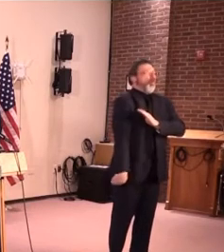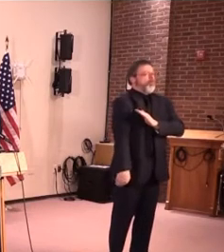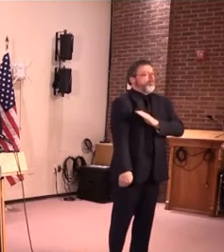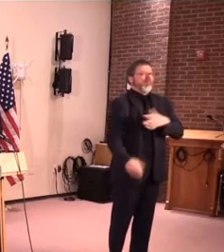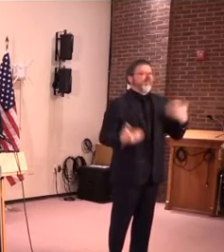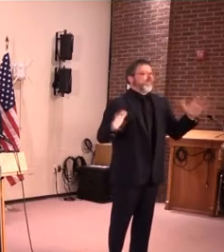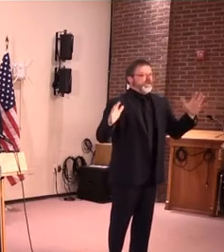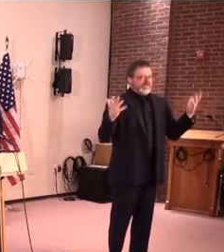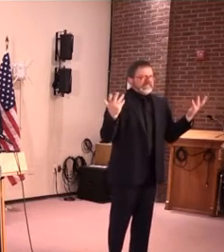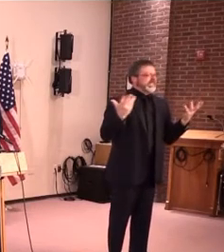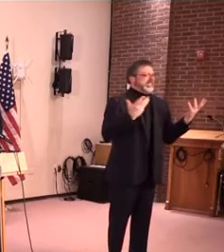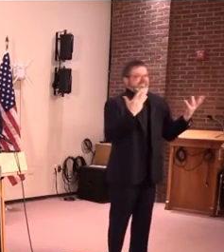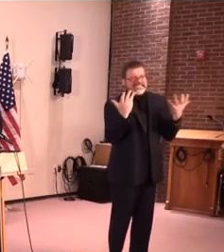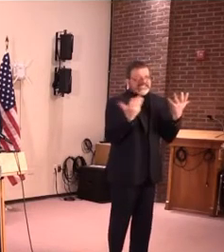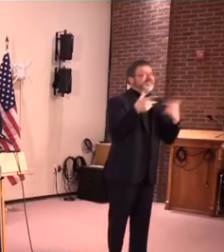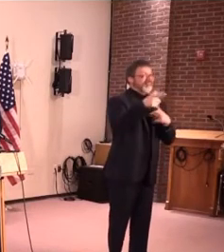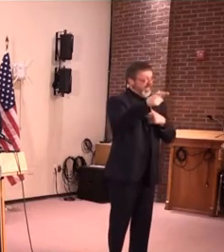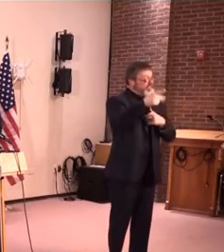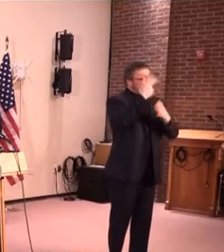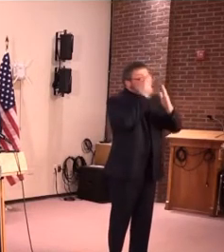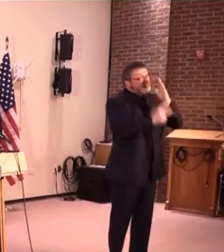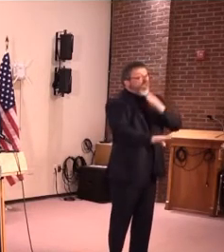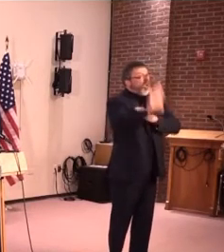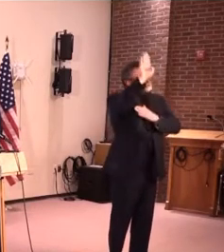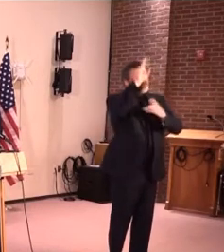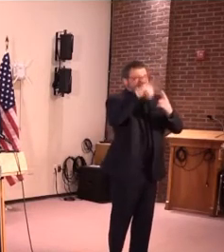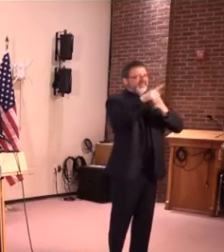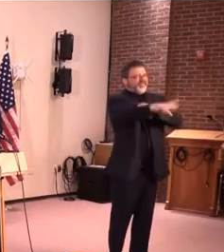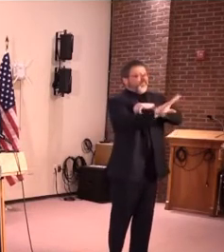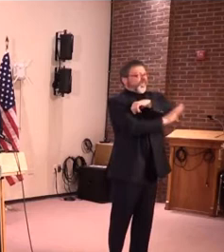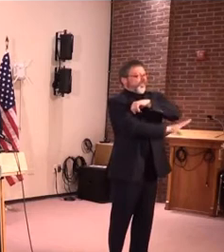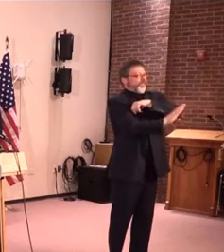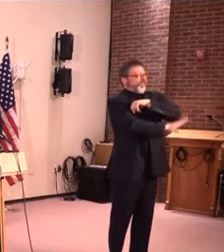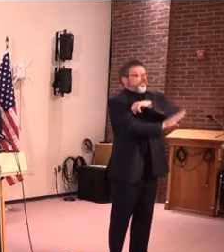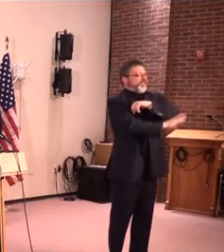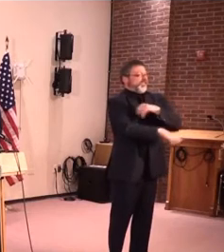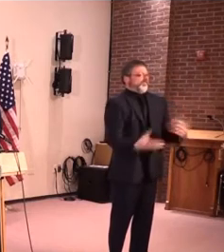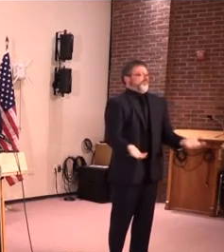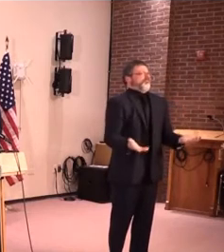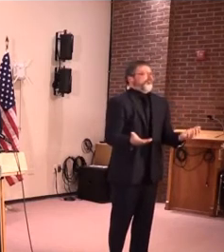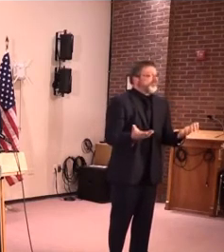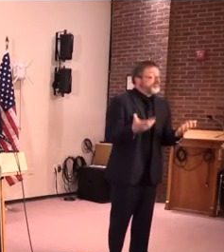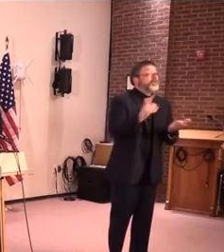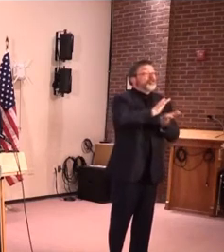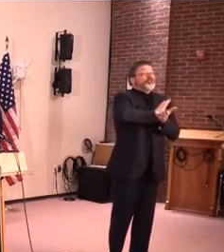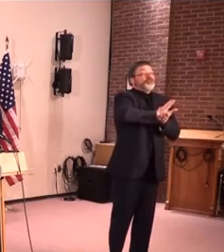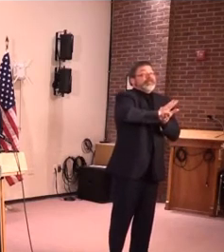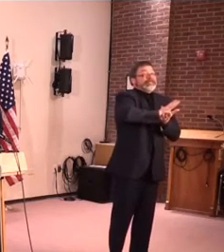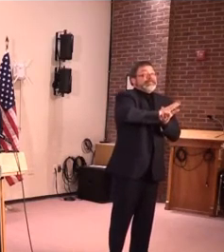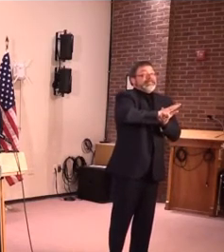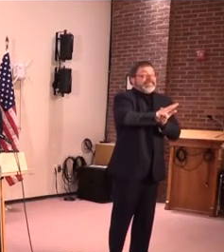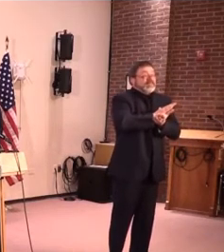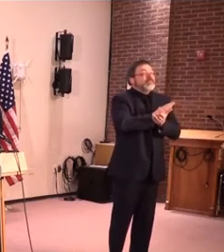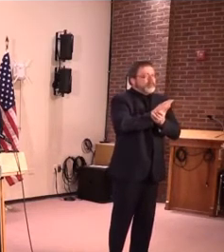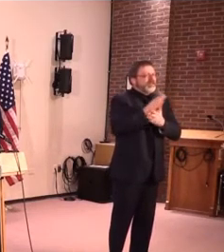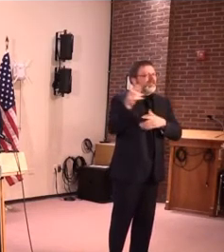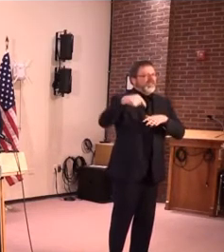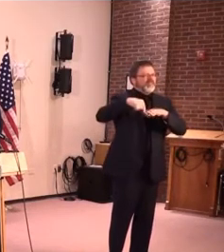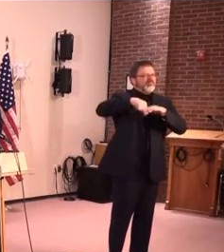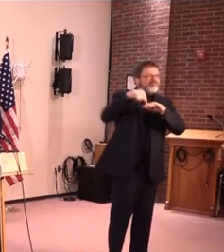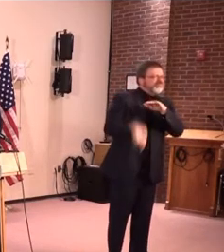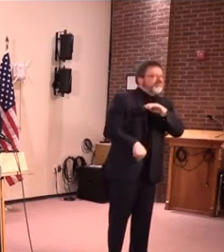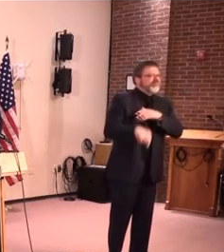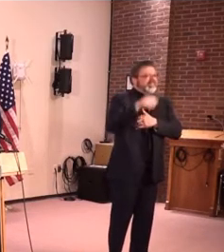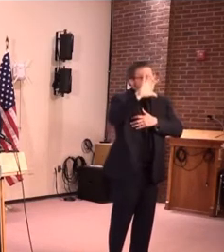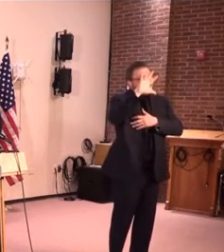Some of the facts. Vermont cheesemakers have reported sales losses ranging from 50 to 95%.